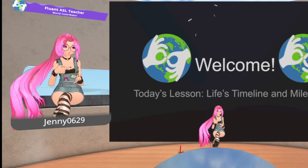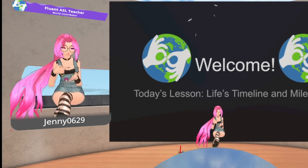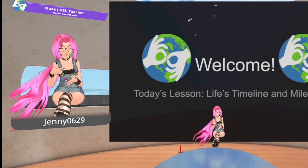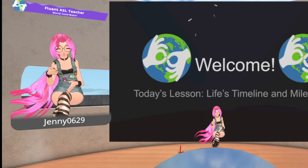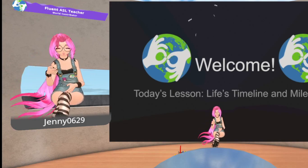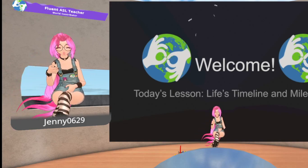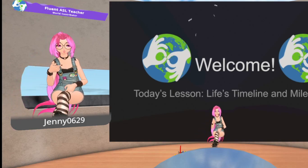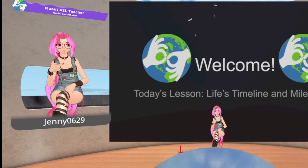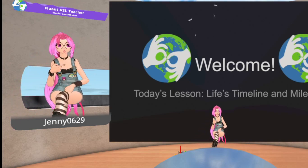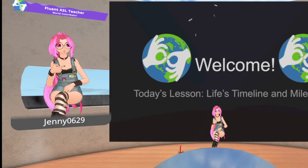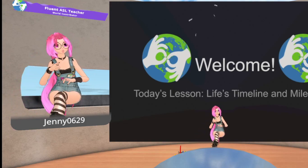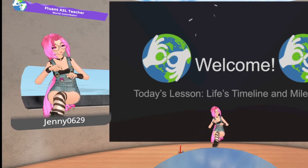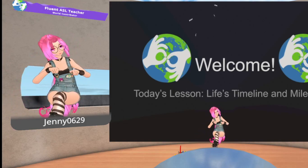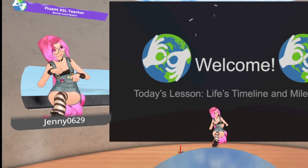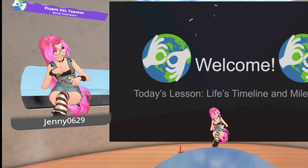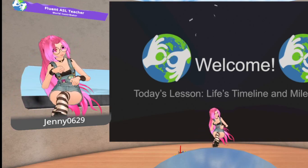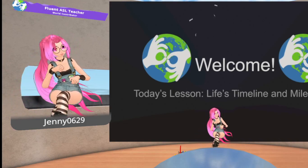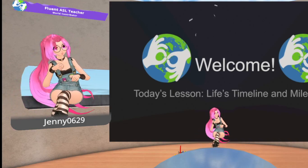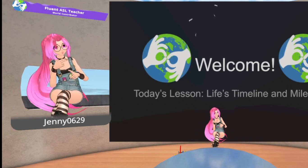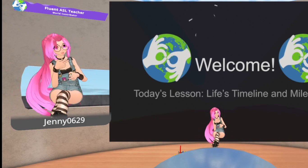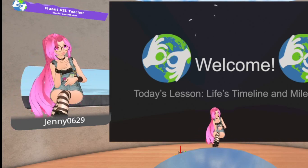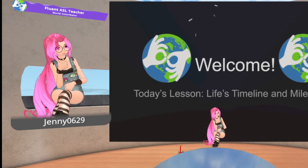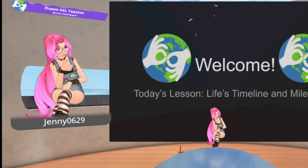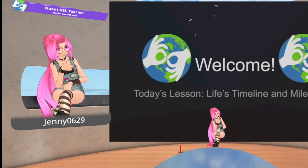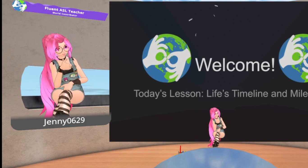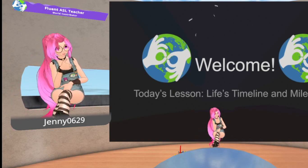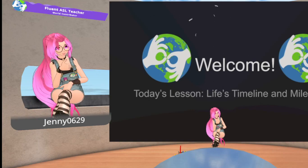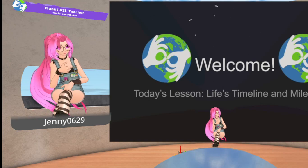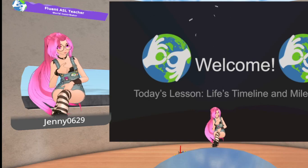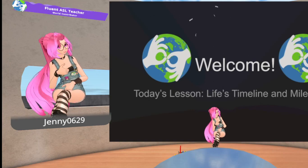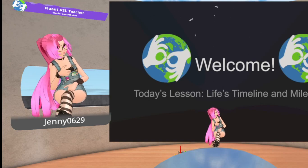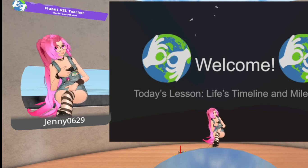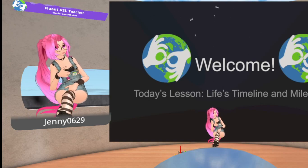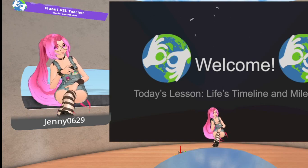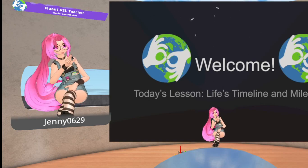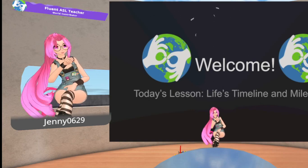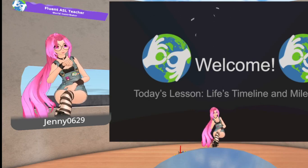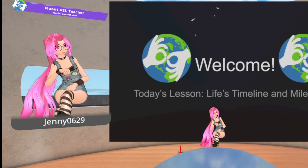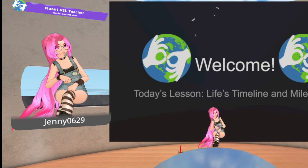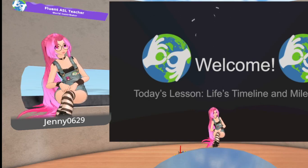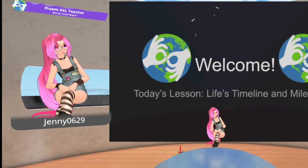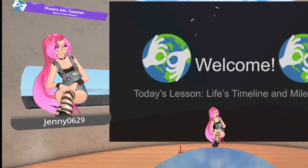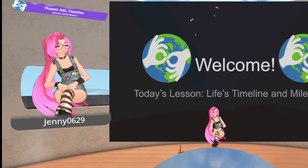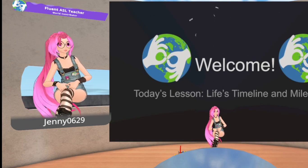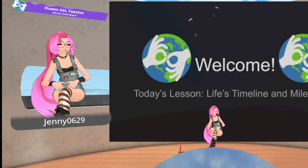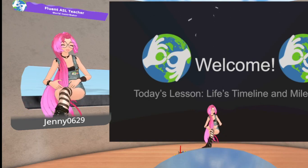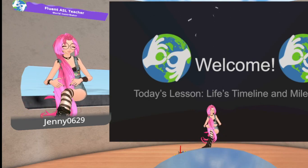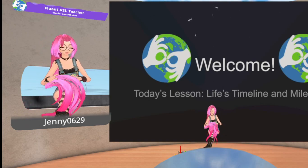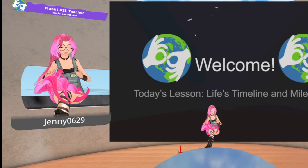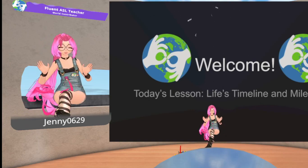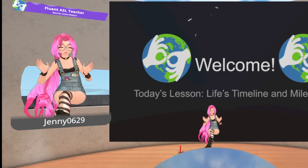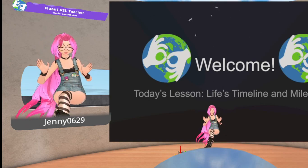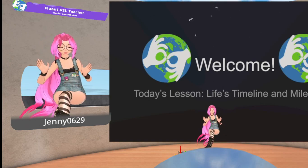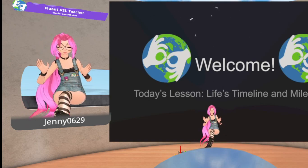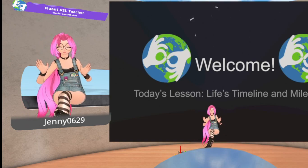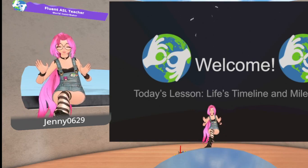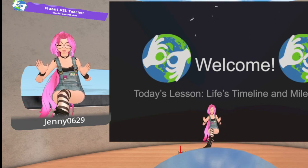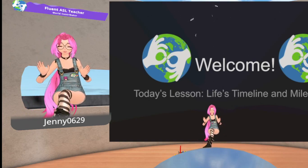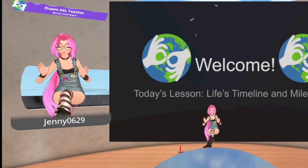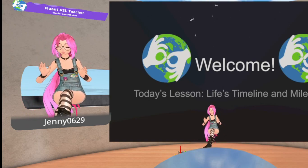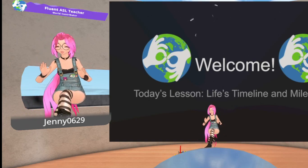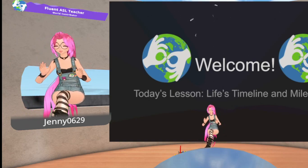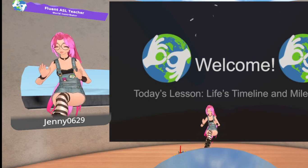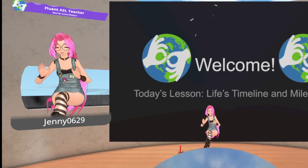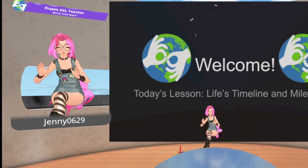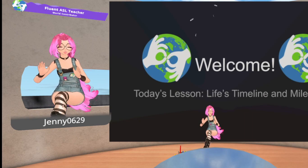something and I wanted to talk to her about it. And I said, can you keep a secret? And she just looked at me and said, no. And I was like, oh, I